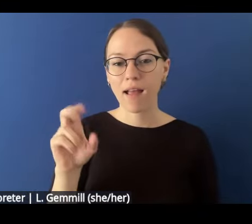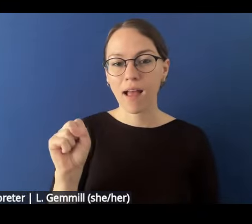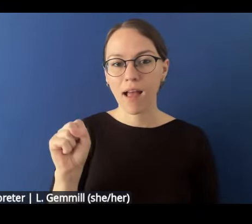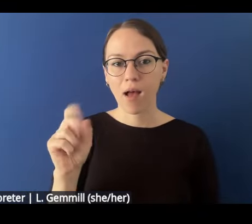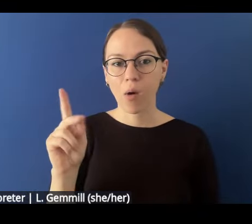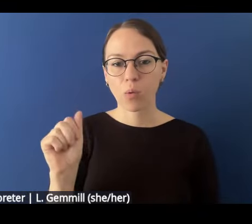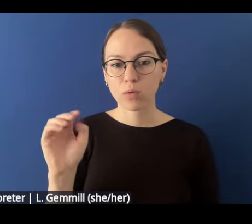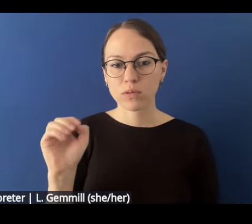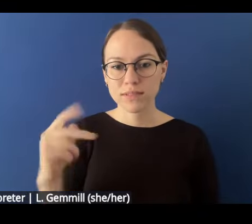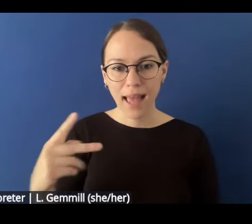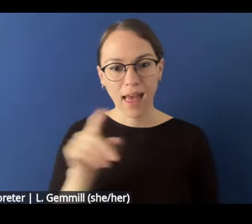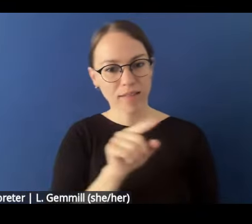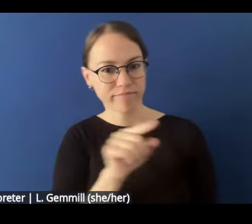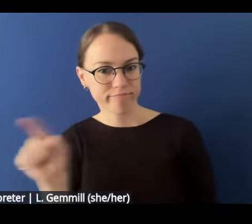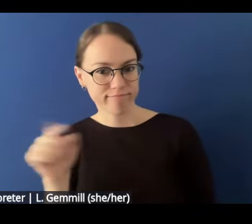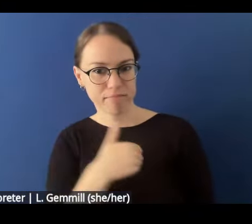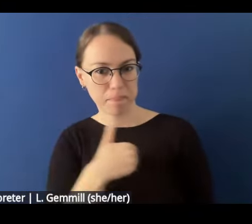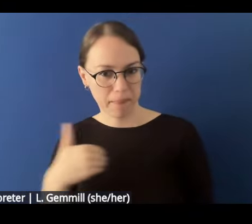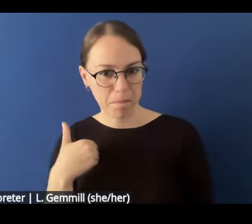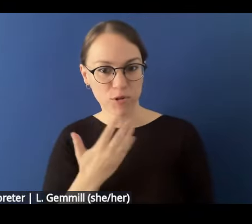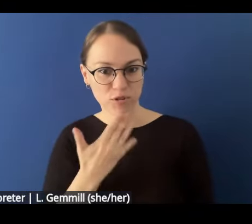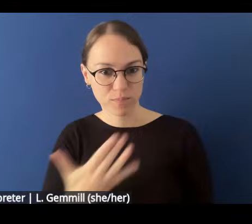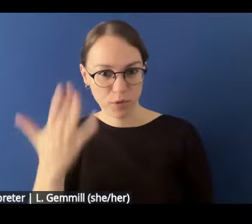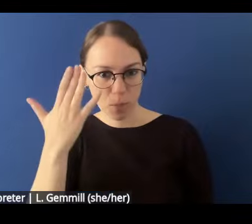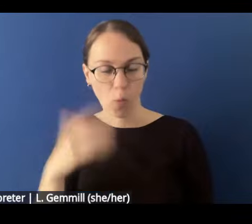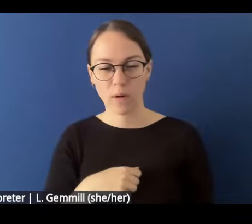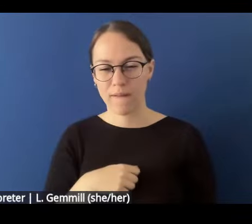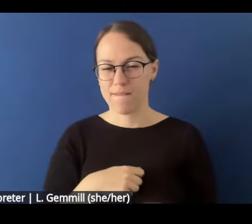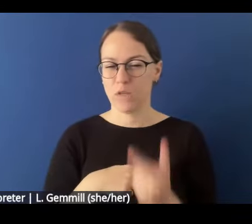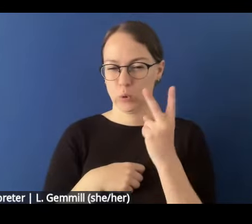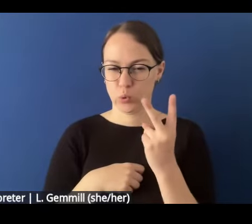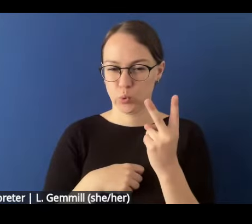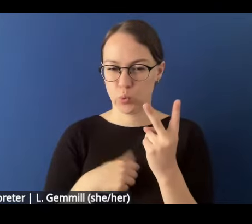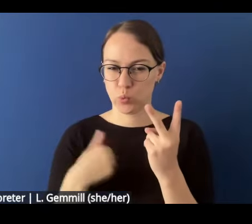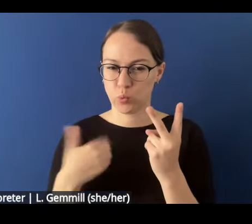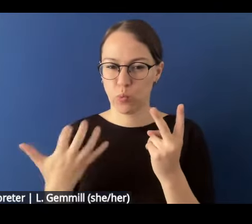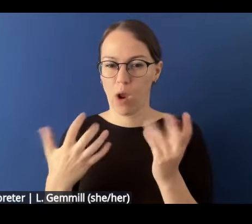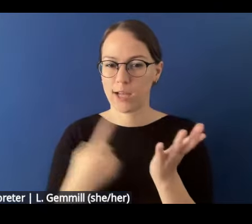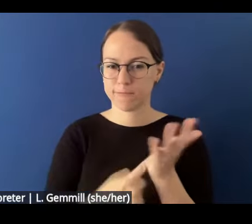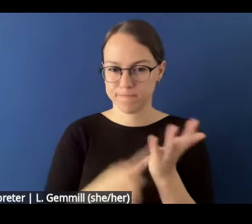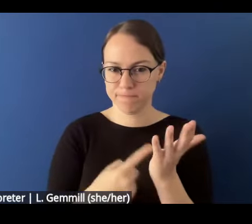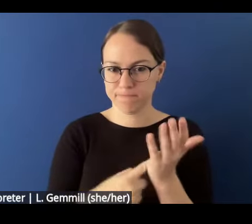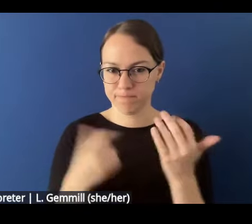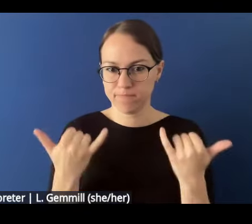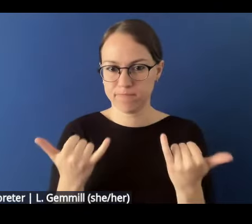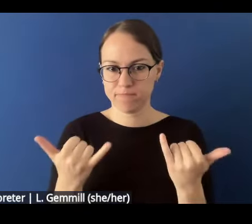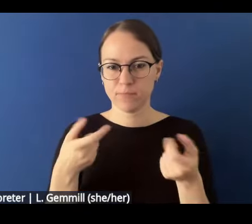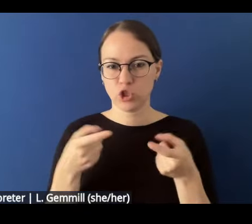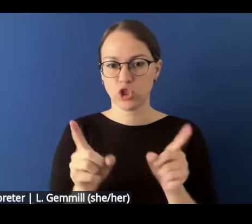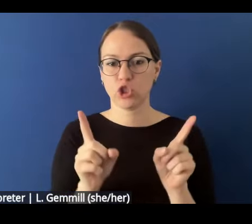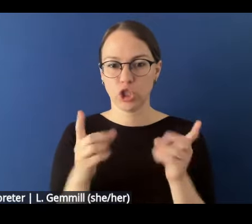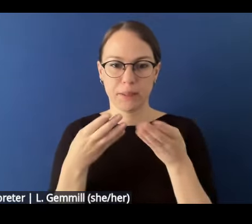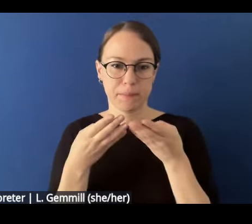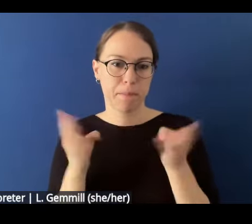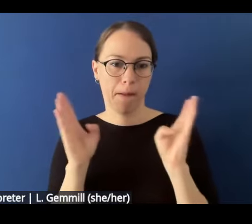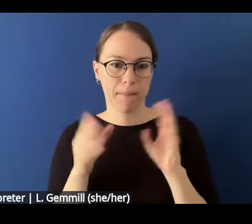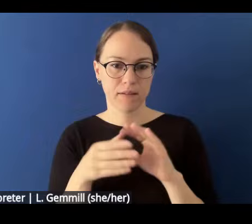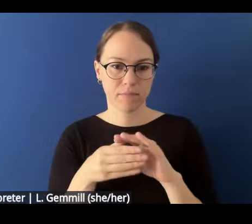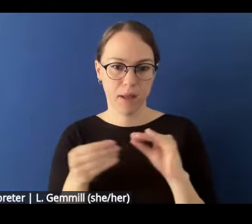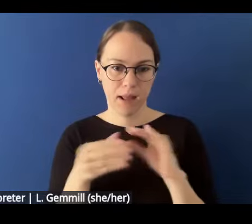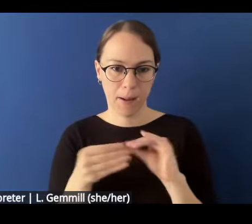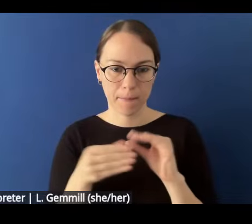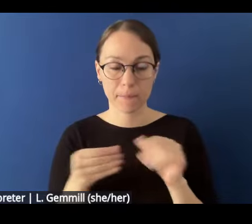Two items I wanted to bring to the board's attention during public comment this morning. The first